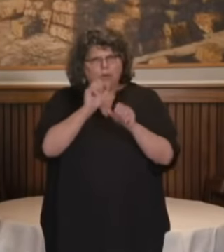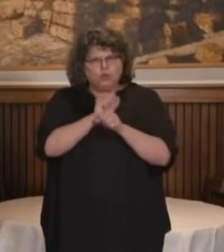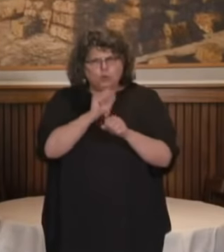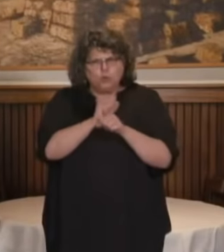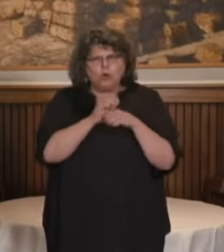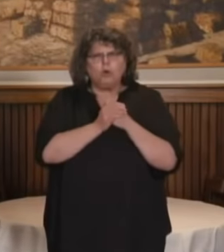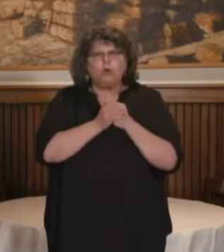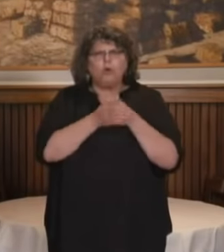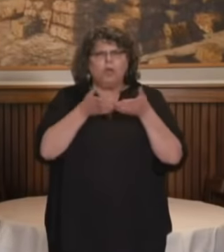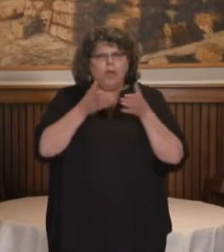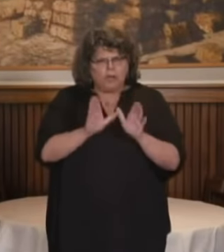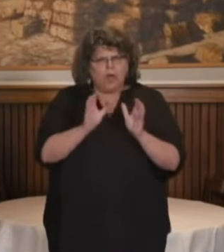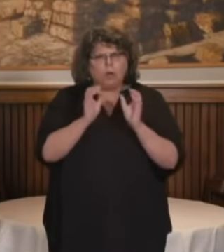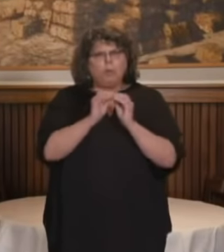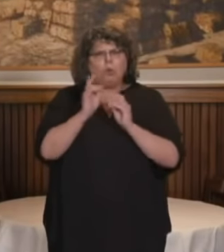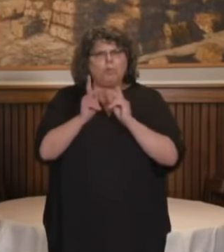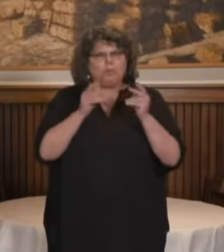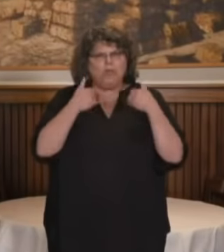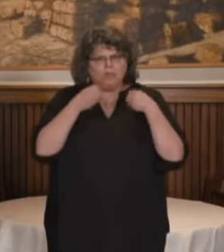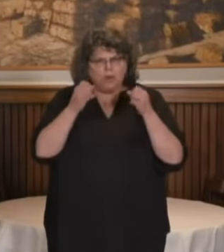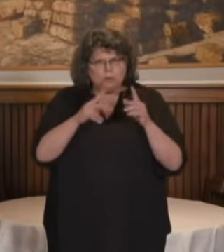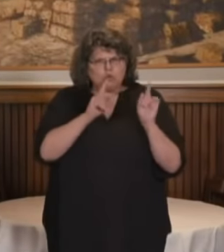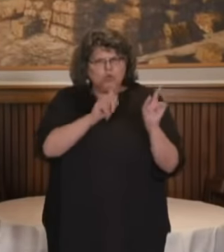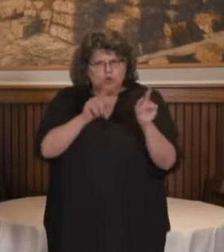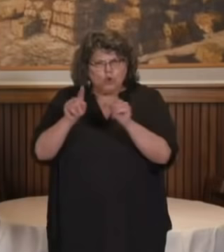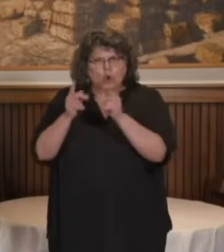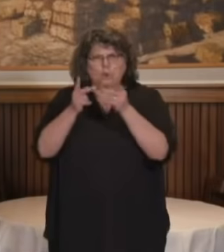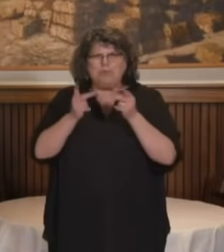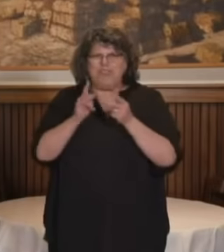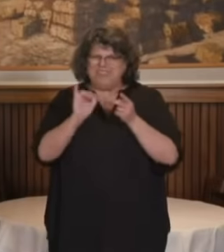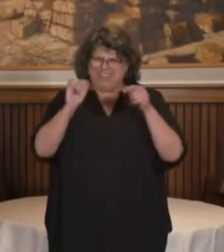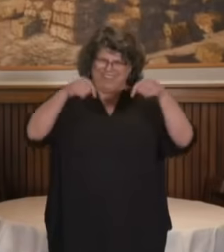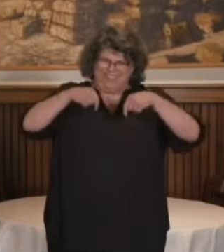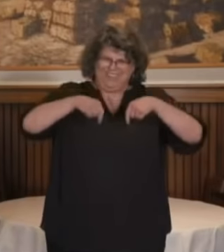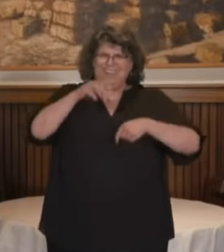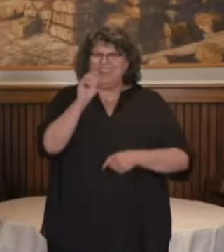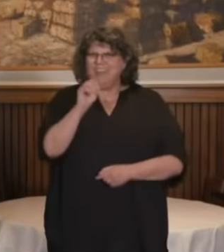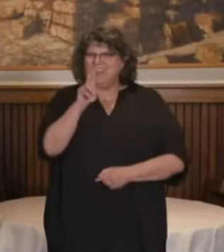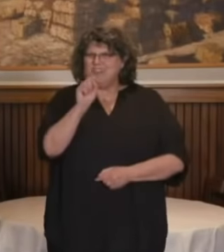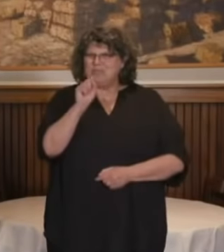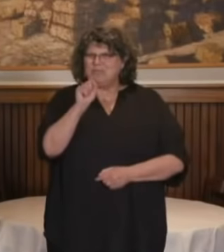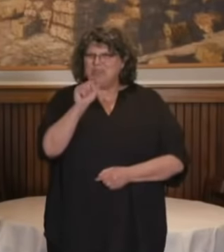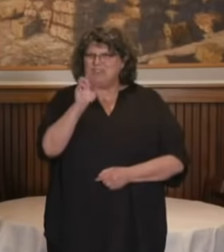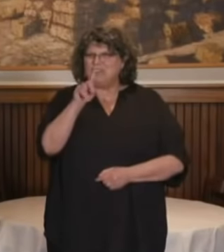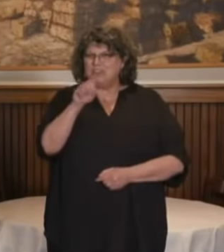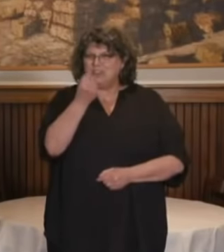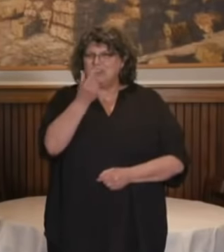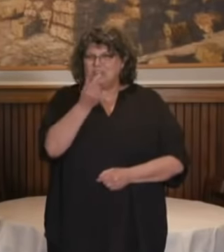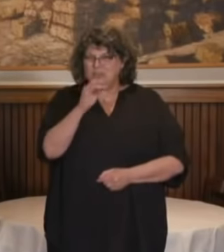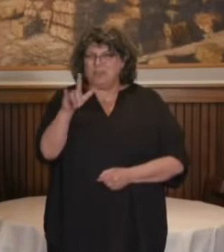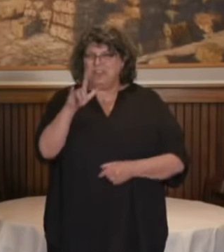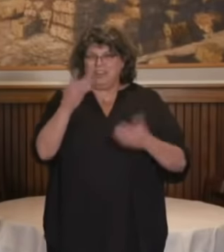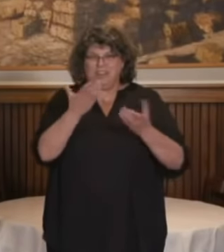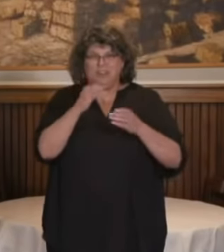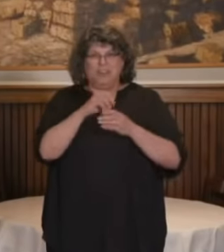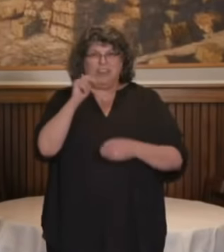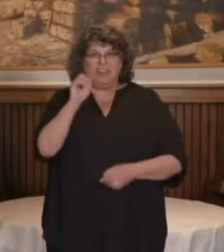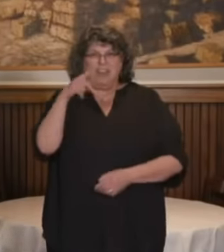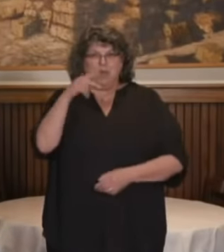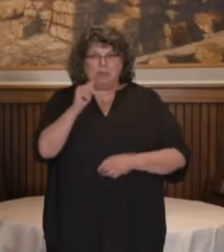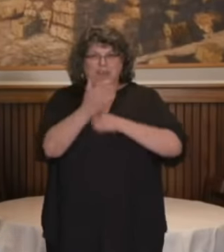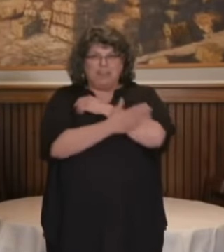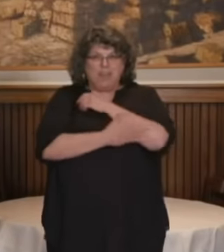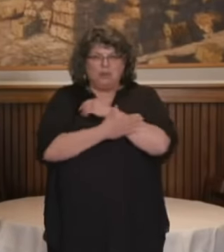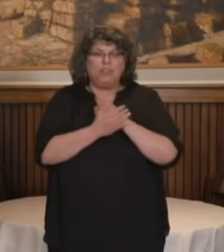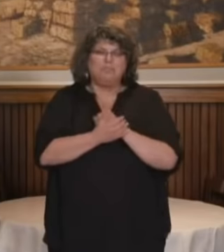people having more opportunities to go to places like Mustard's Grill up here in Napa County. And I just want to thank all